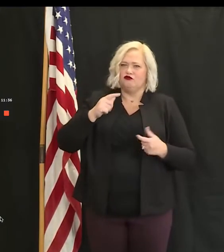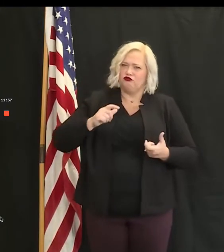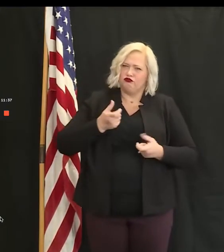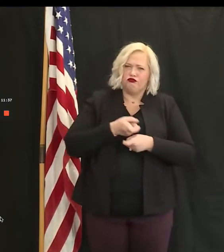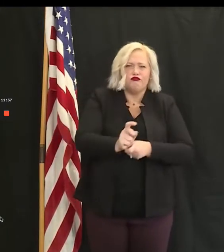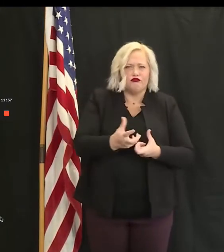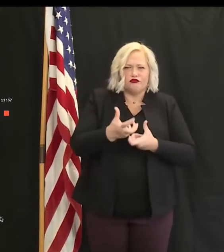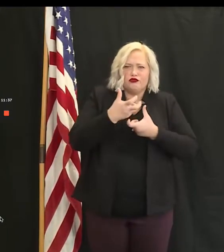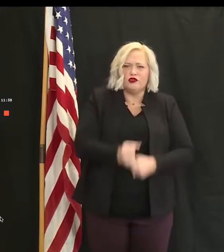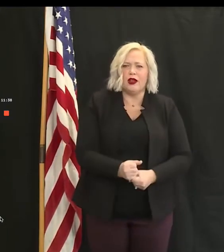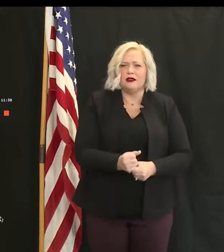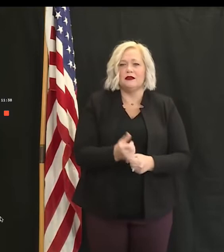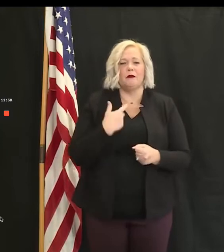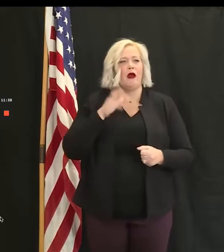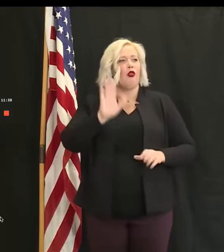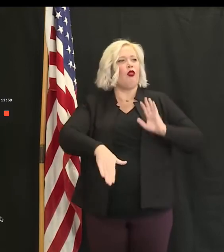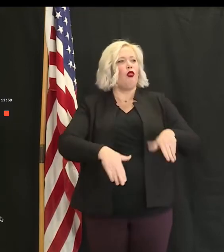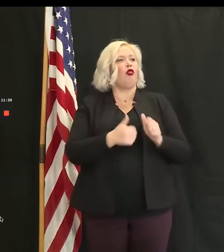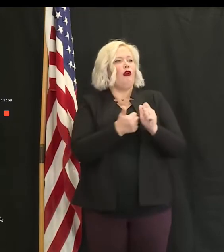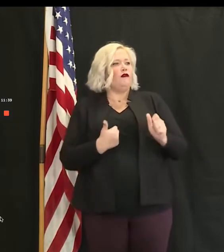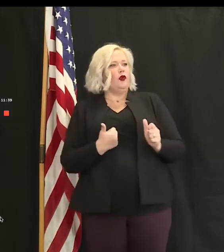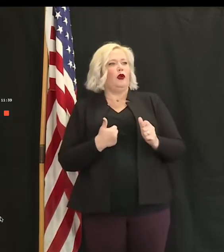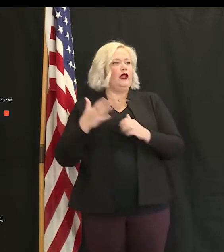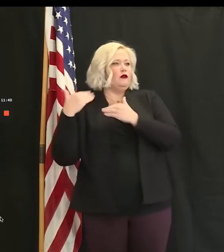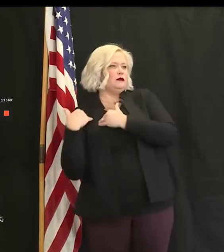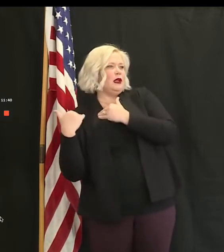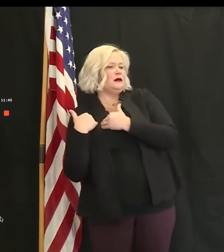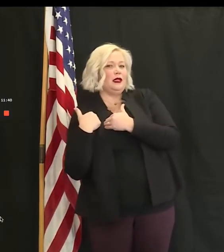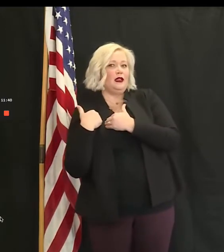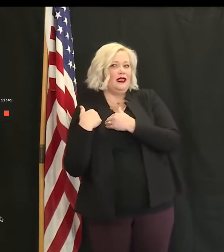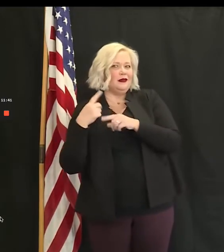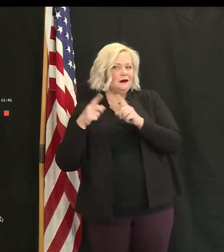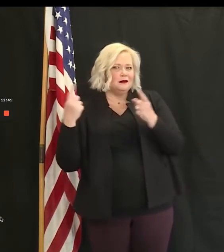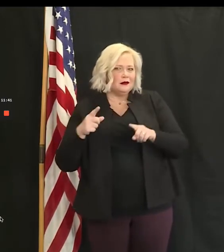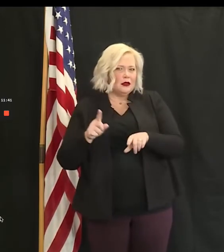and evaded accountability for far too long.